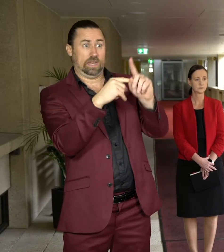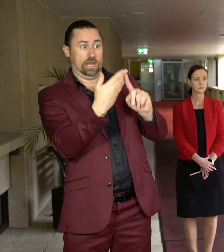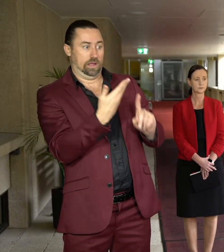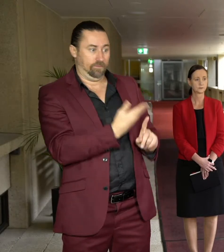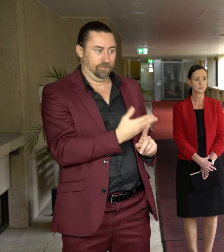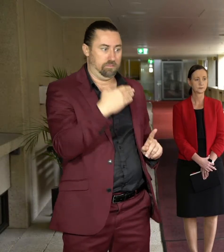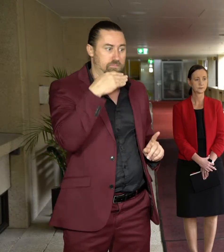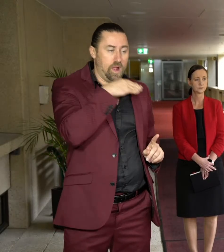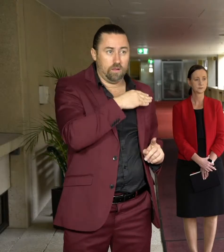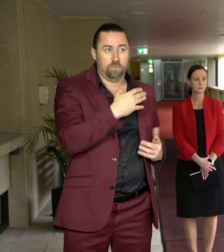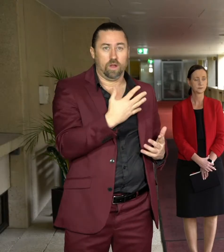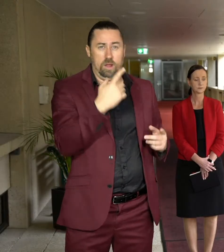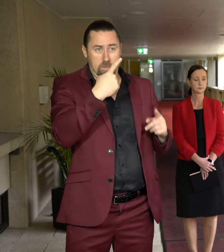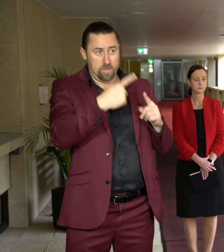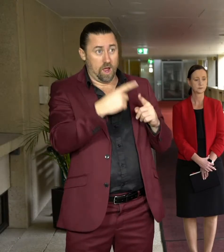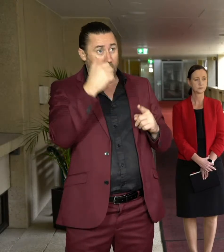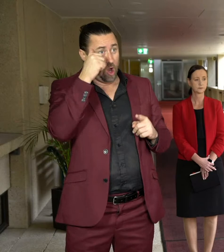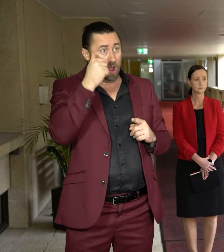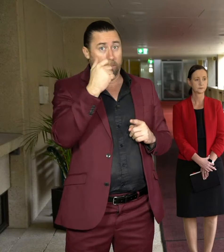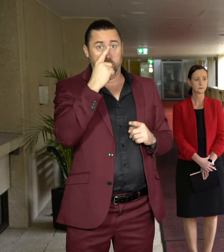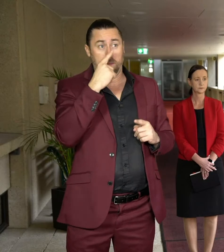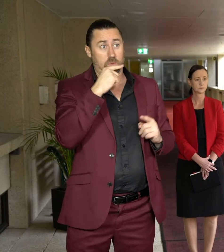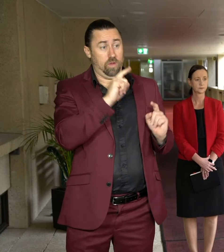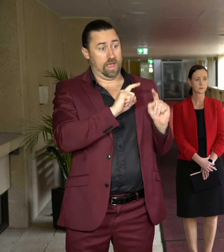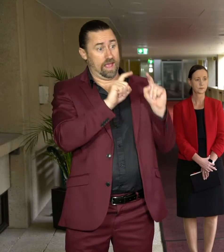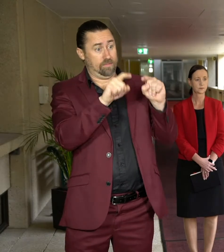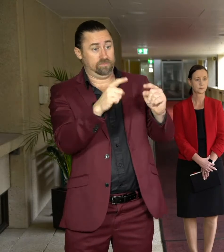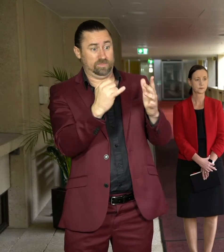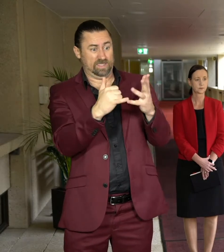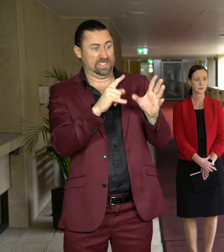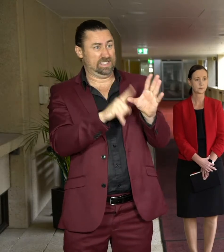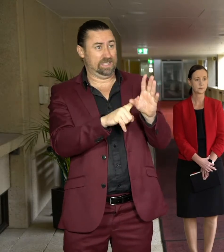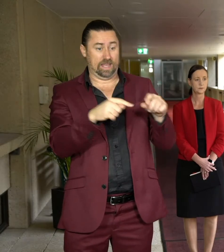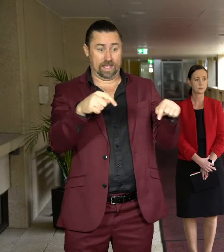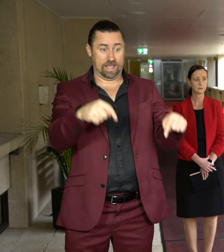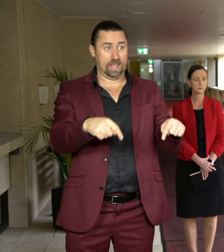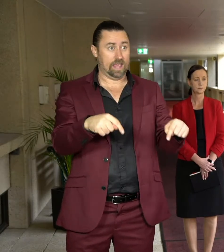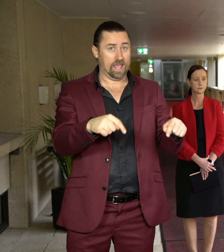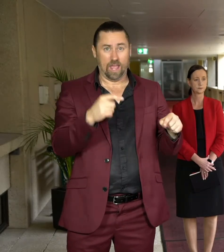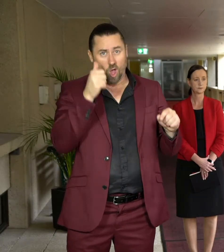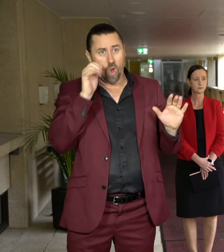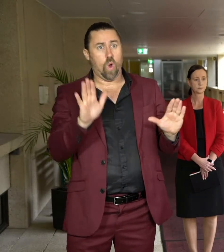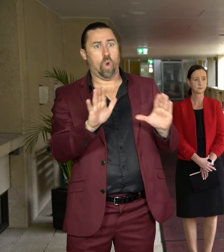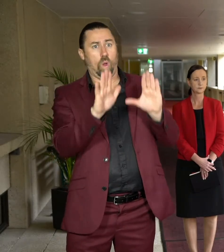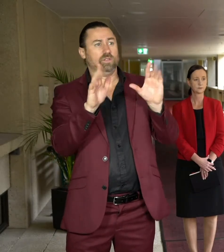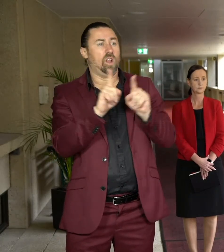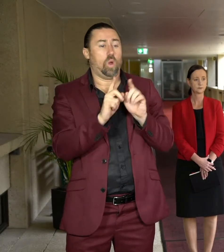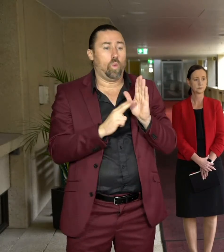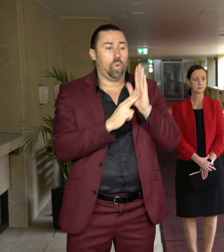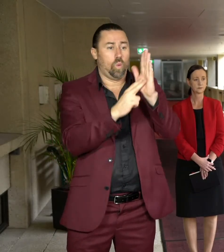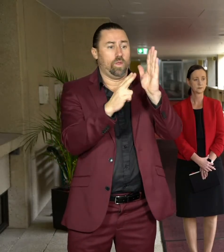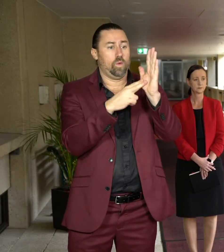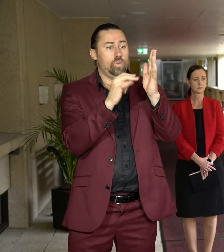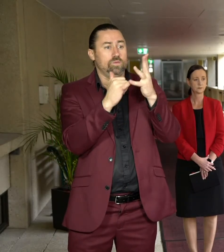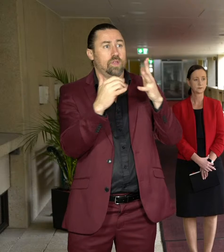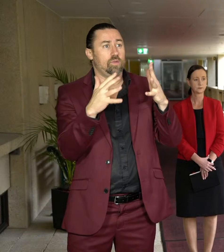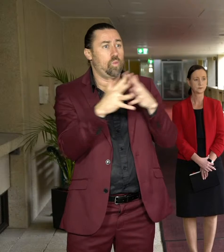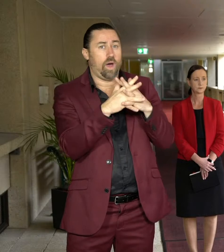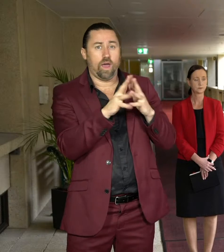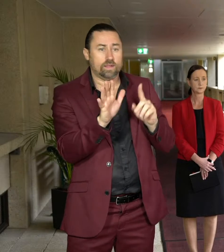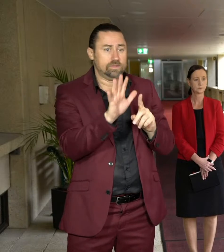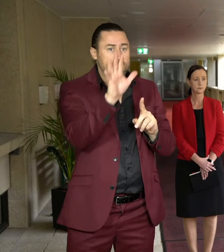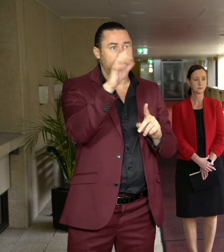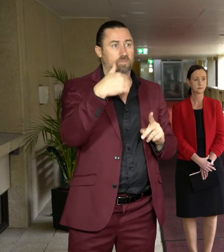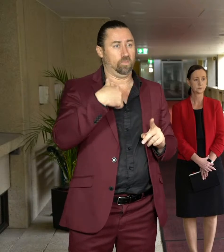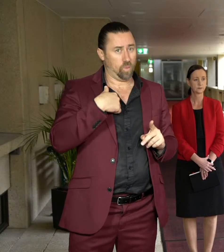the number of people from Sydney who will be holidaying alongside Queenslanders in northern New South Wales, just means we need to have